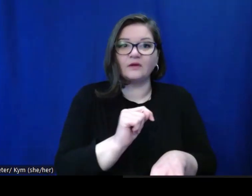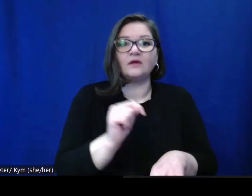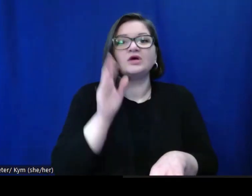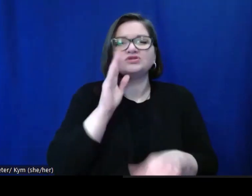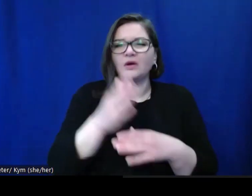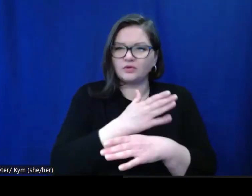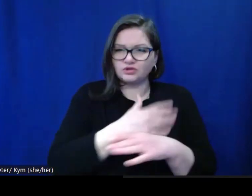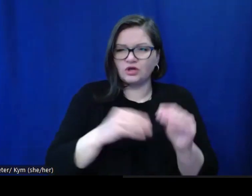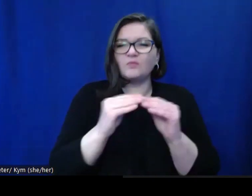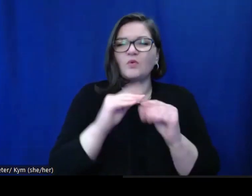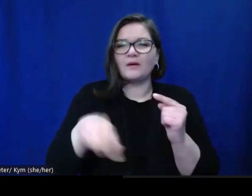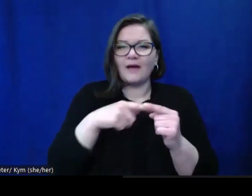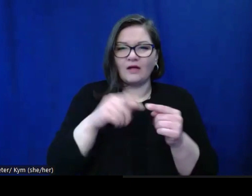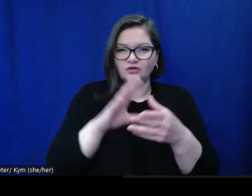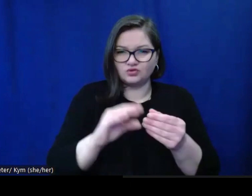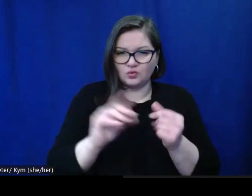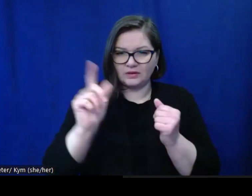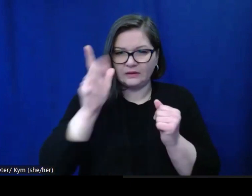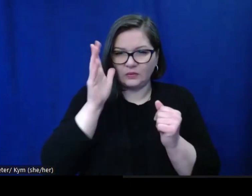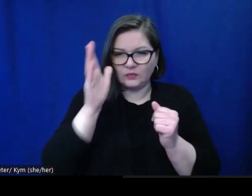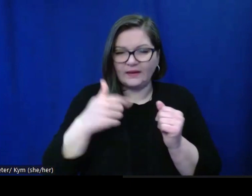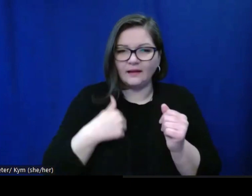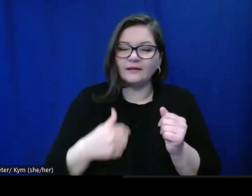about that story.